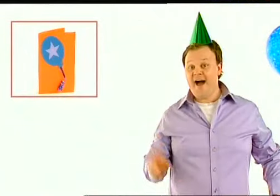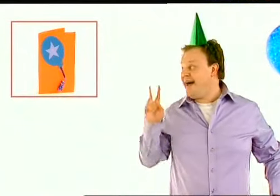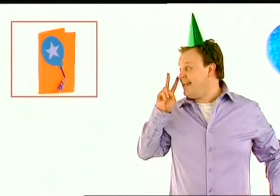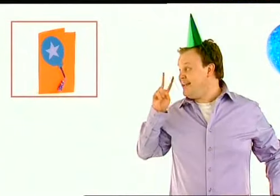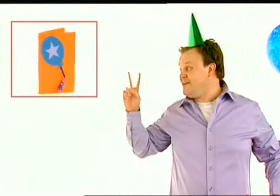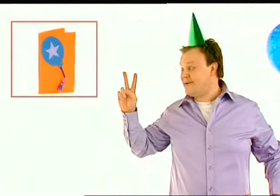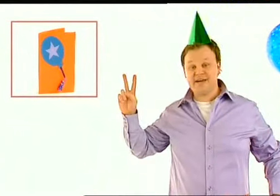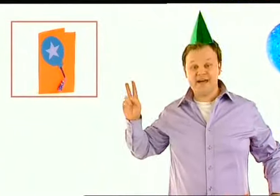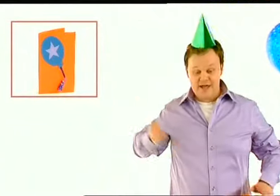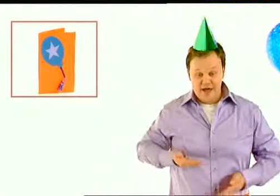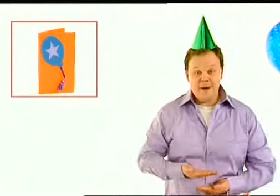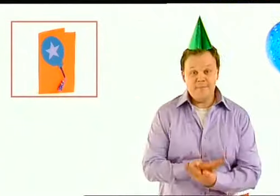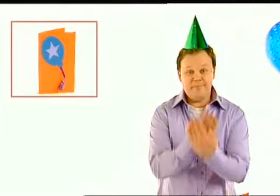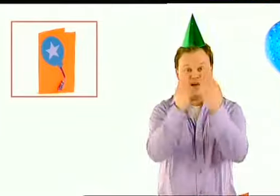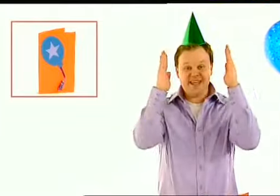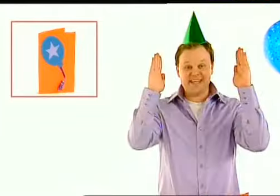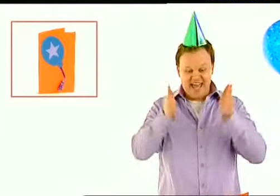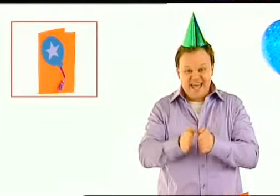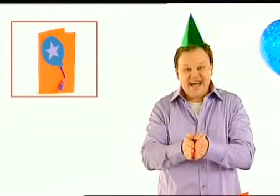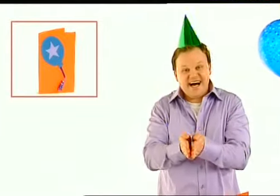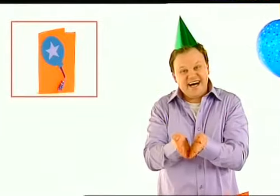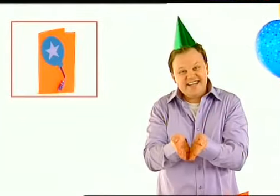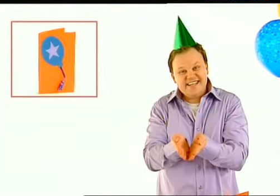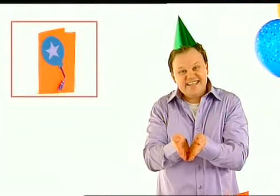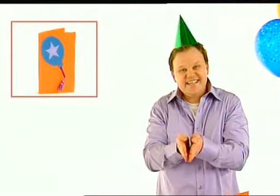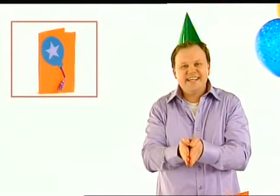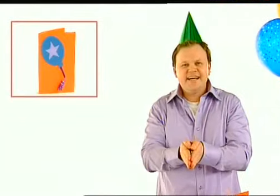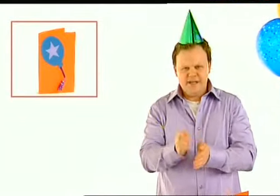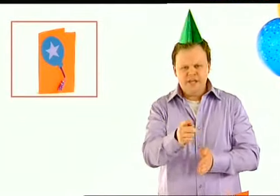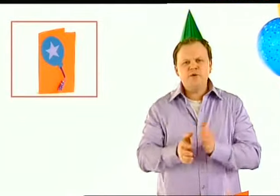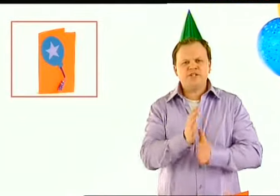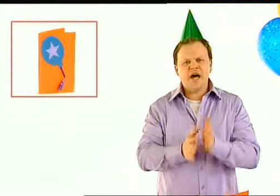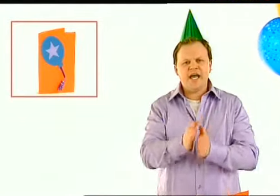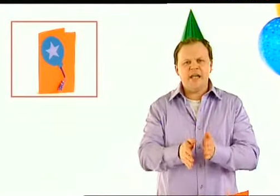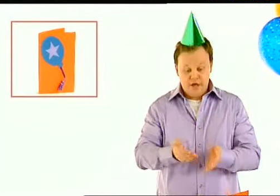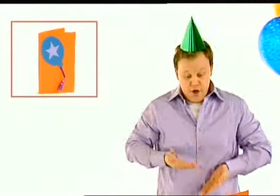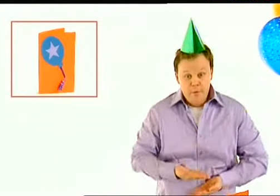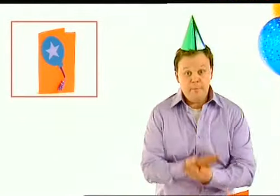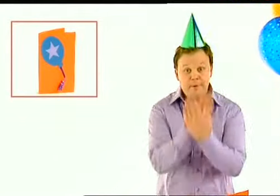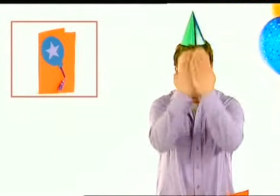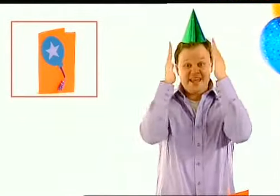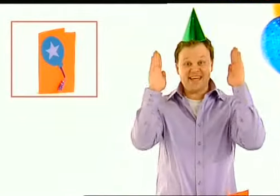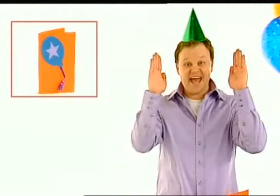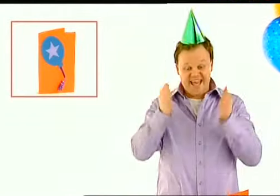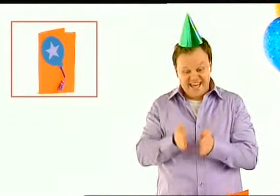Ah, look. Birthday card. You sign birthday